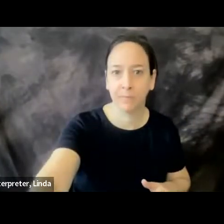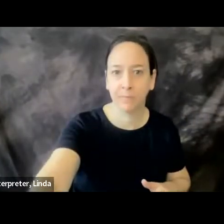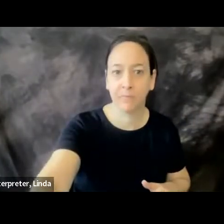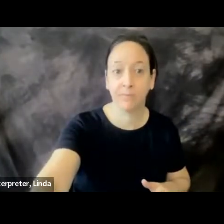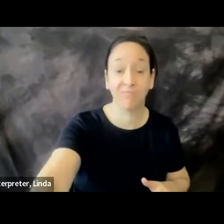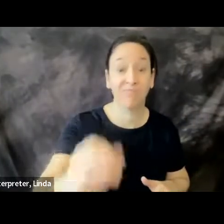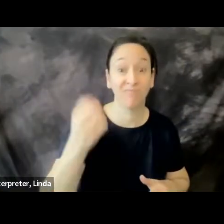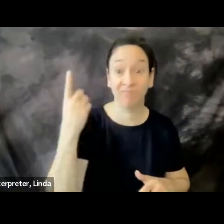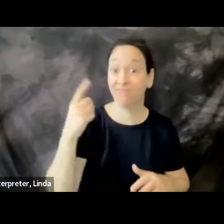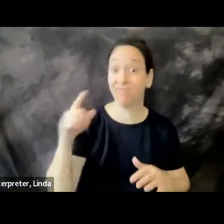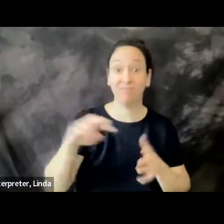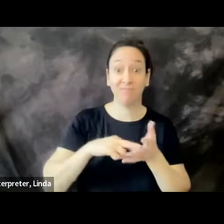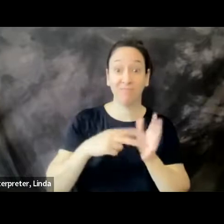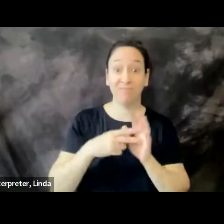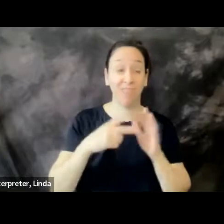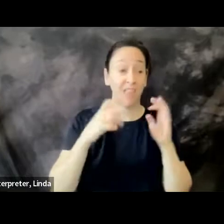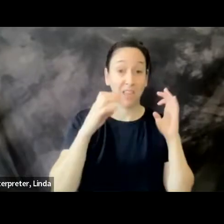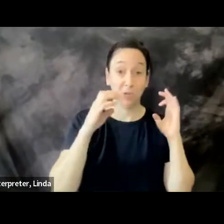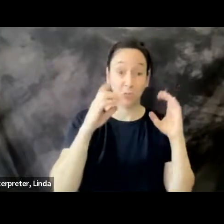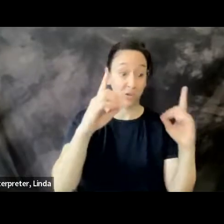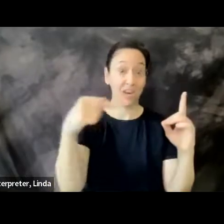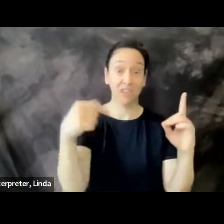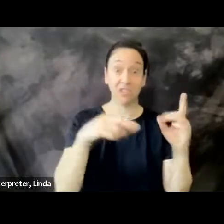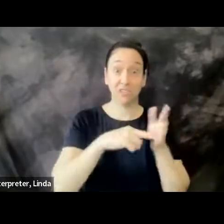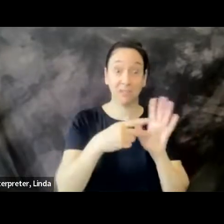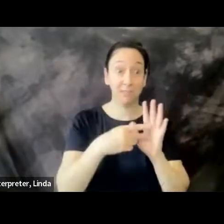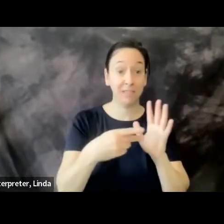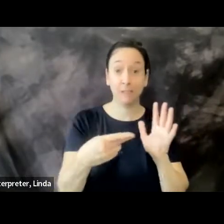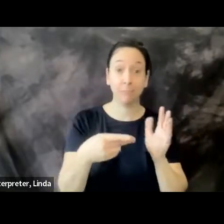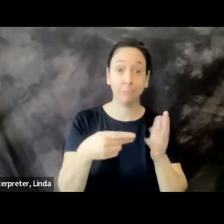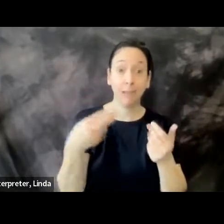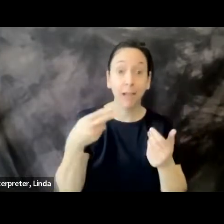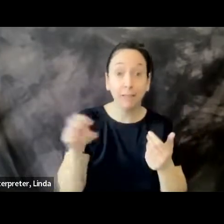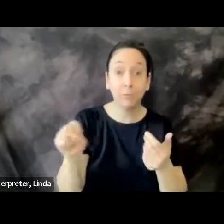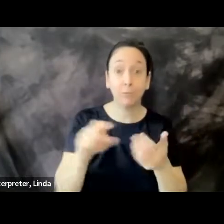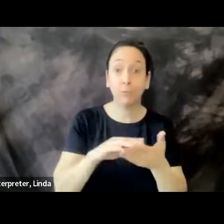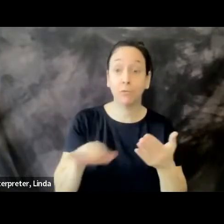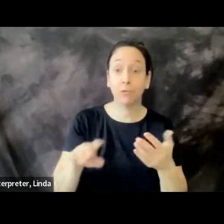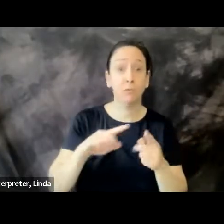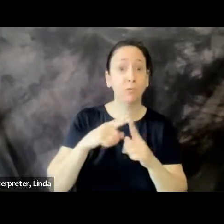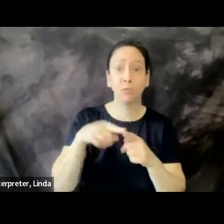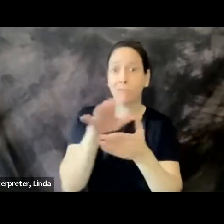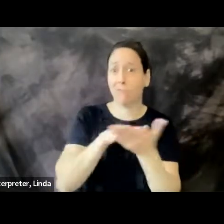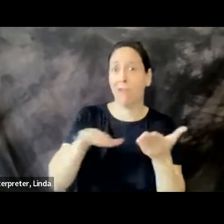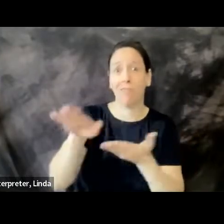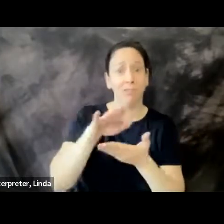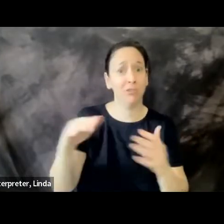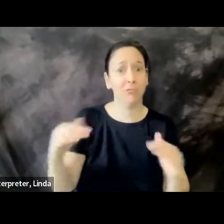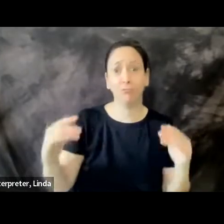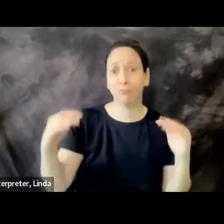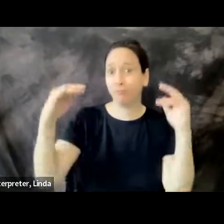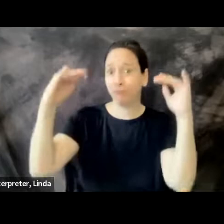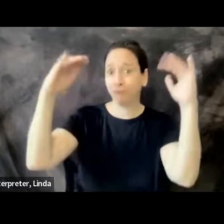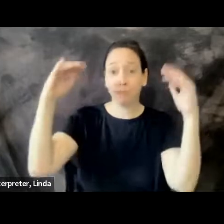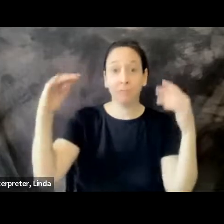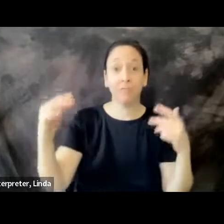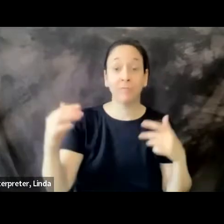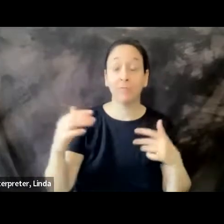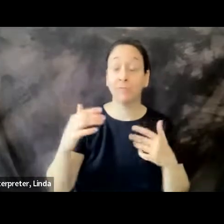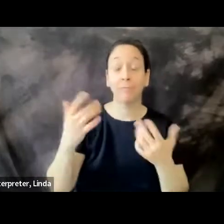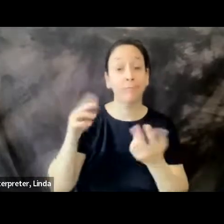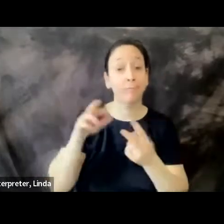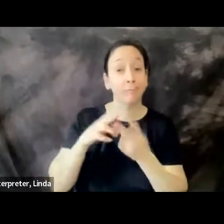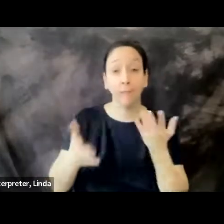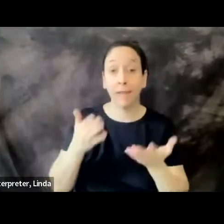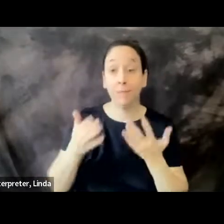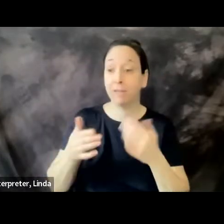education in the higher education context. From remote proctoring tools that automatically flag whether or not